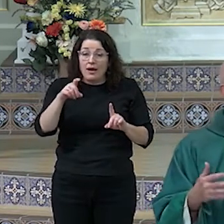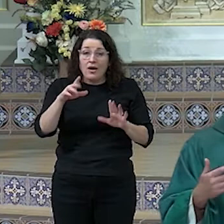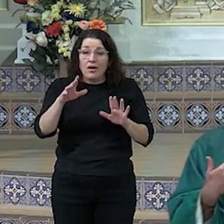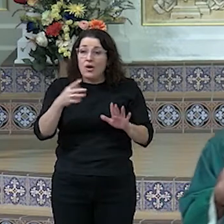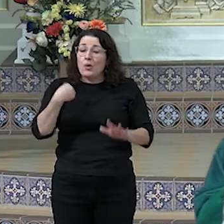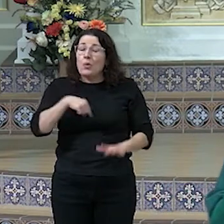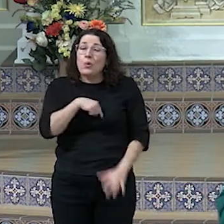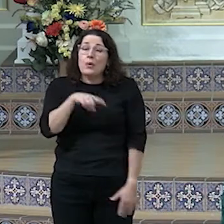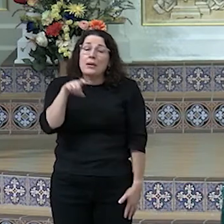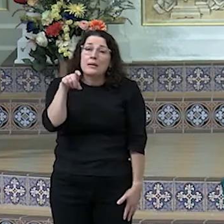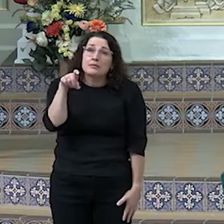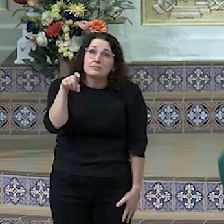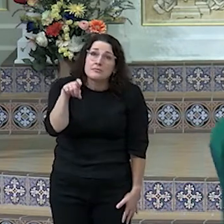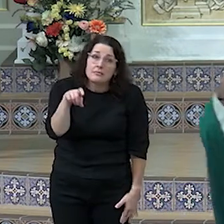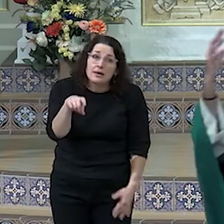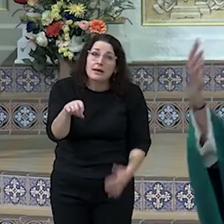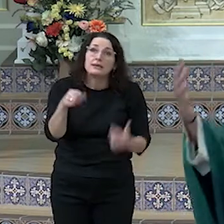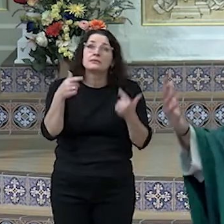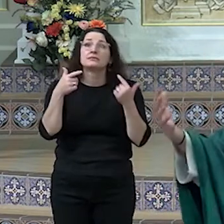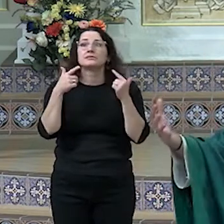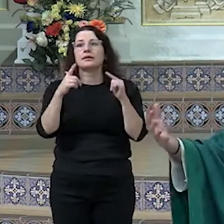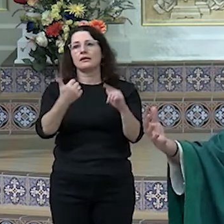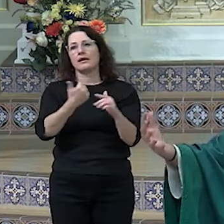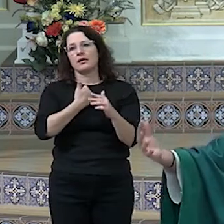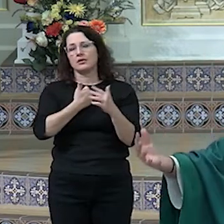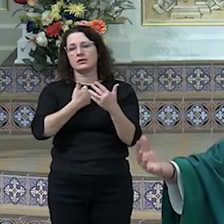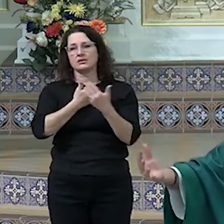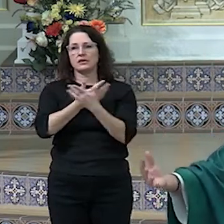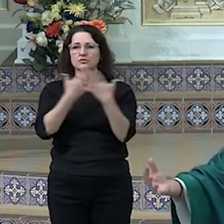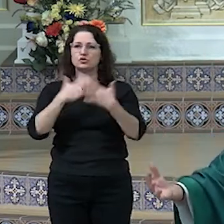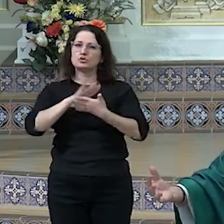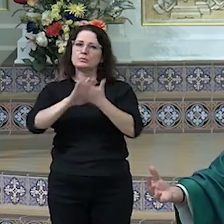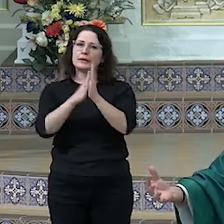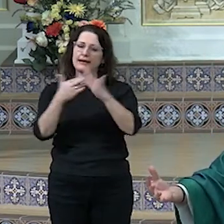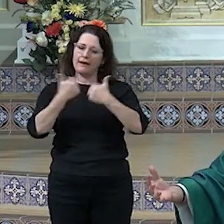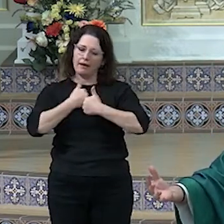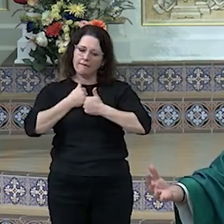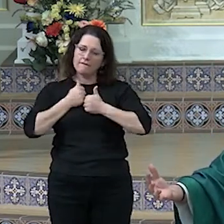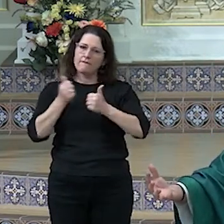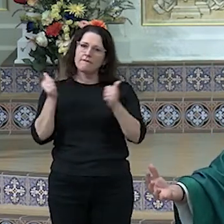Unless we allow ourselves to be vulnerable.